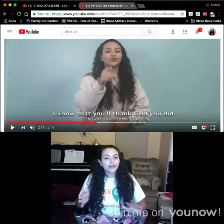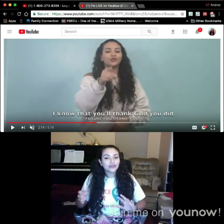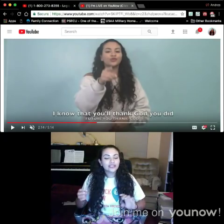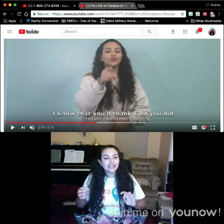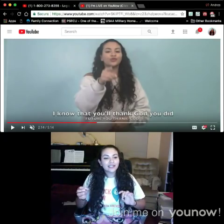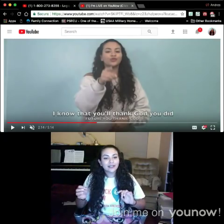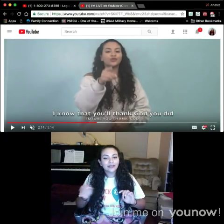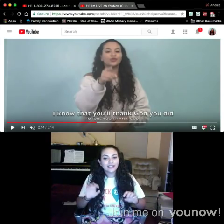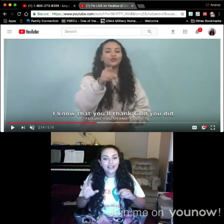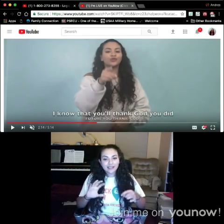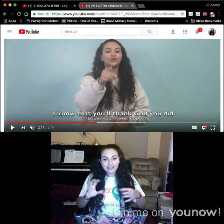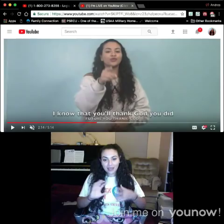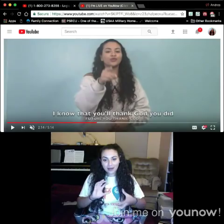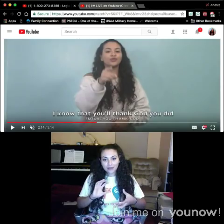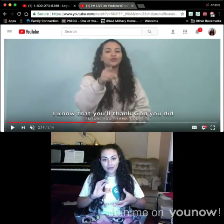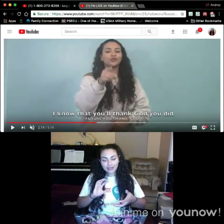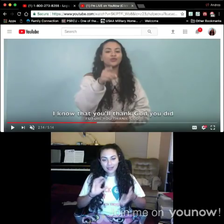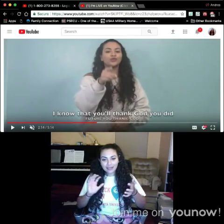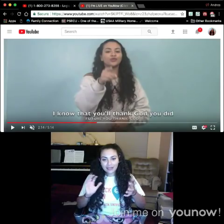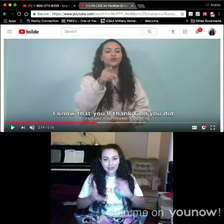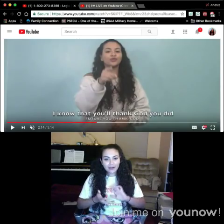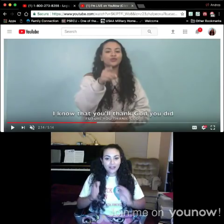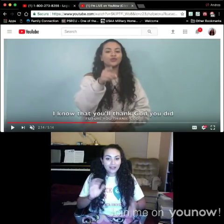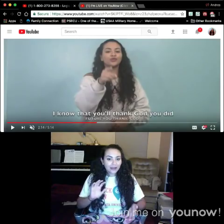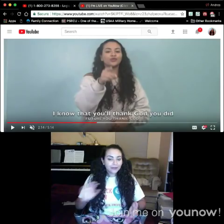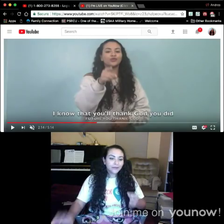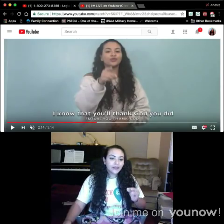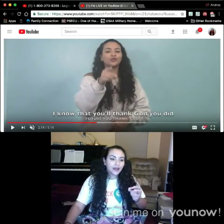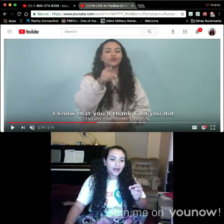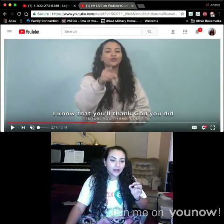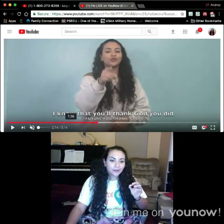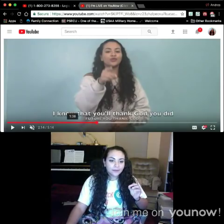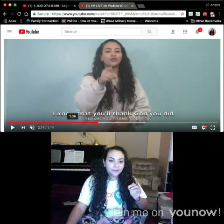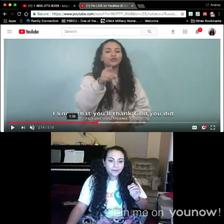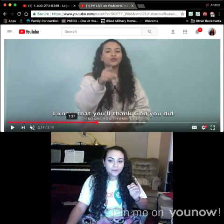together, so it takes a little finesse to kind of get it all in there.